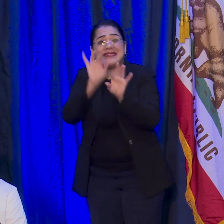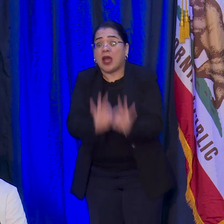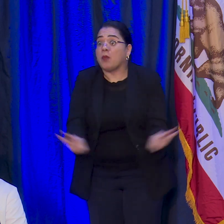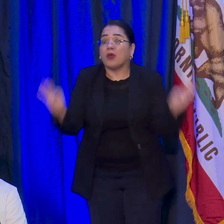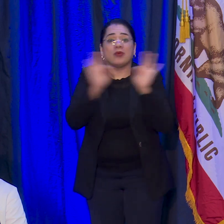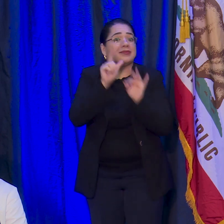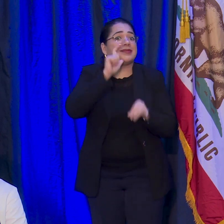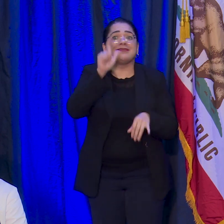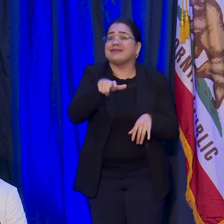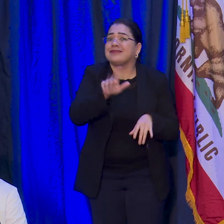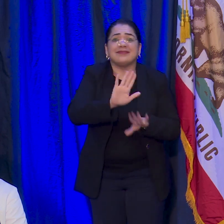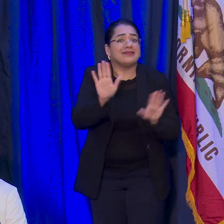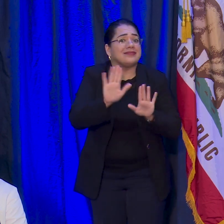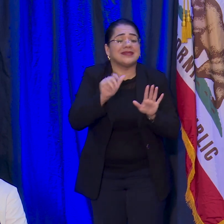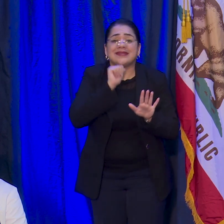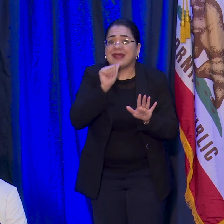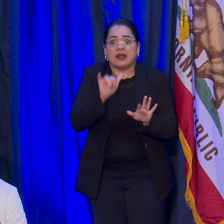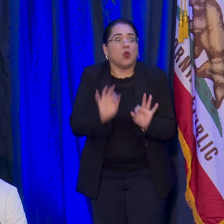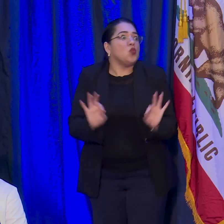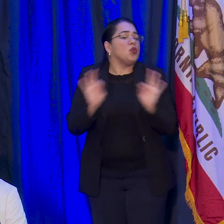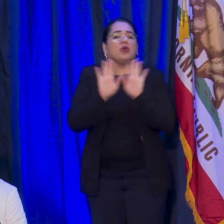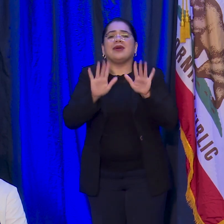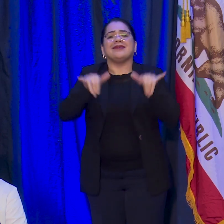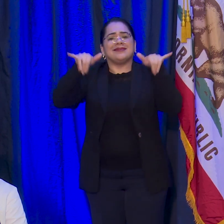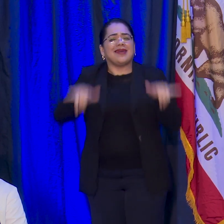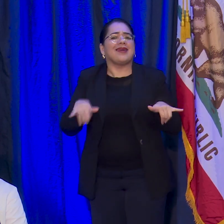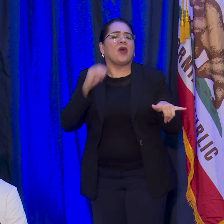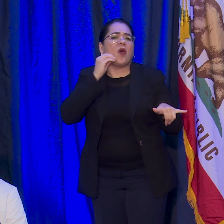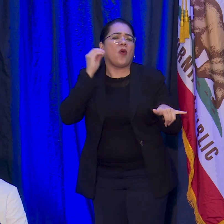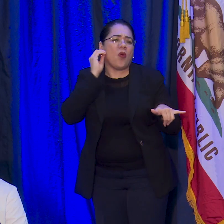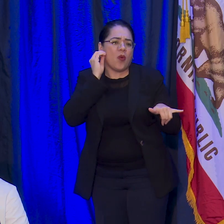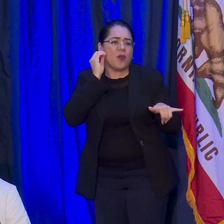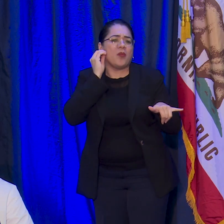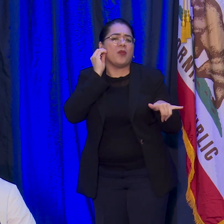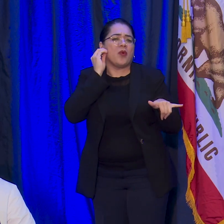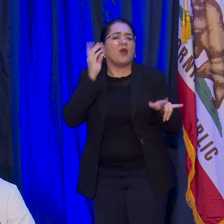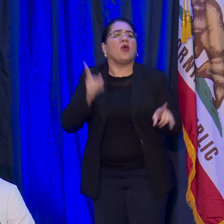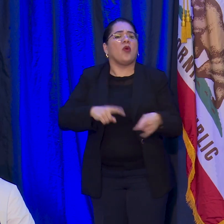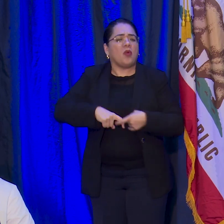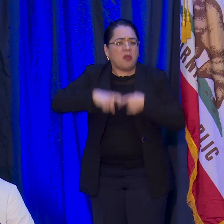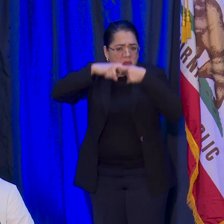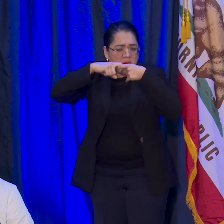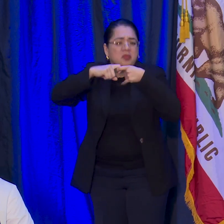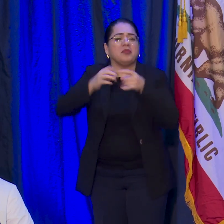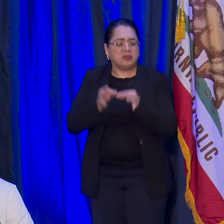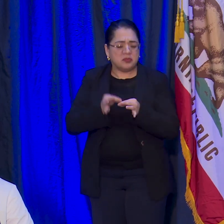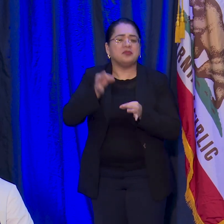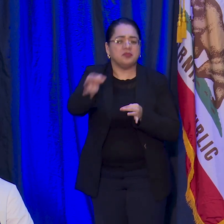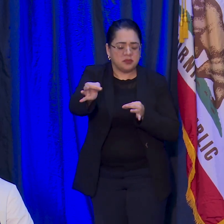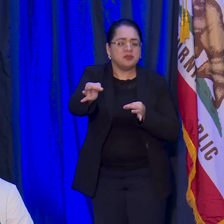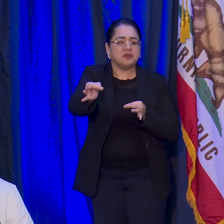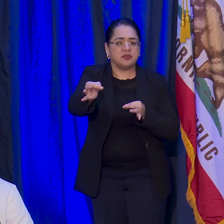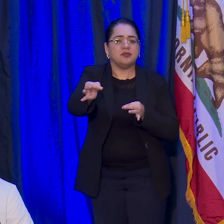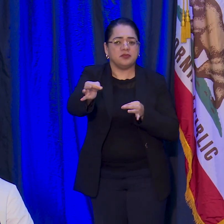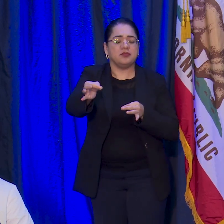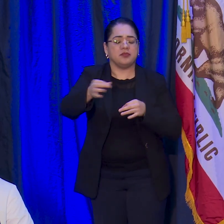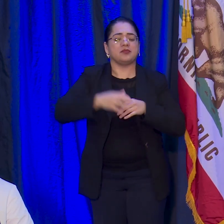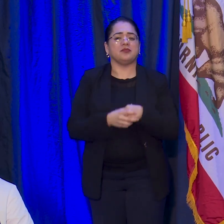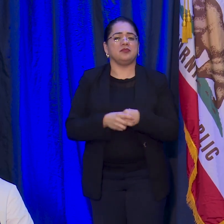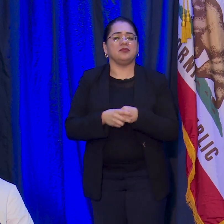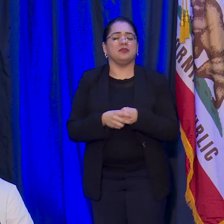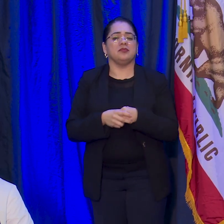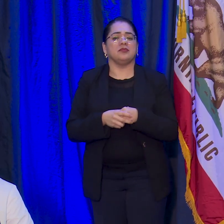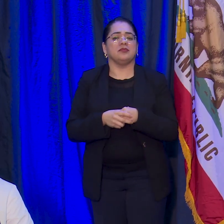movements, and I would encourage you not to do those and to stay home. We also want to note that along with